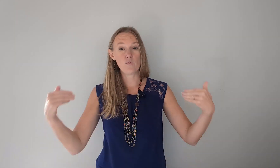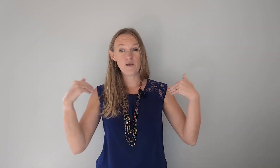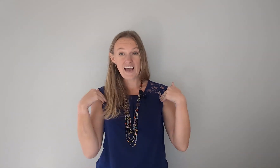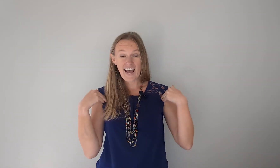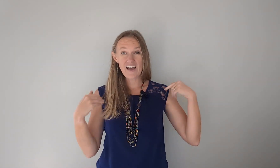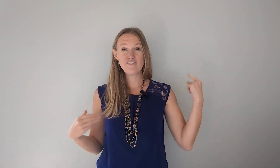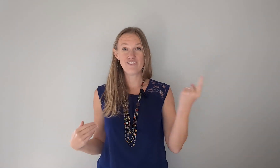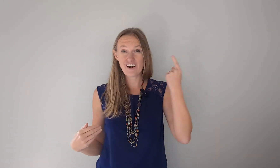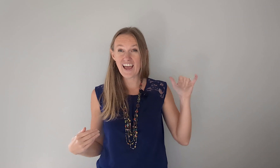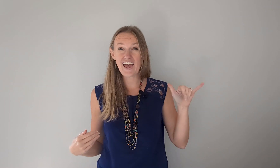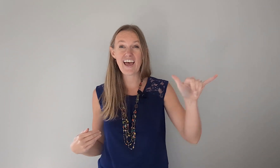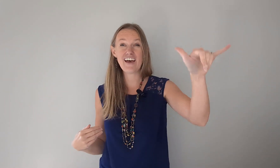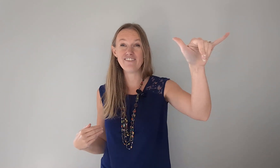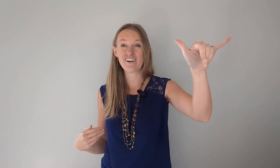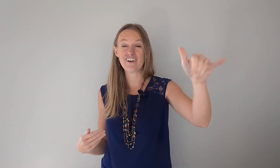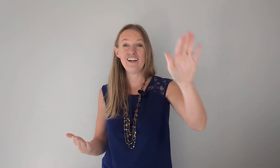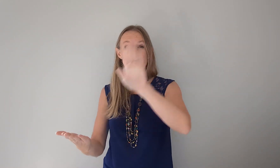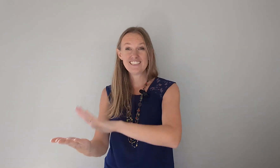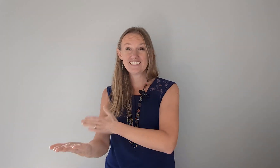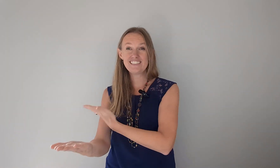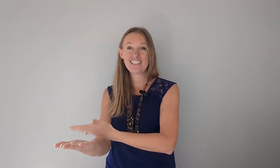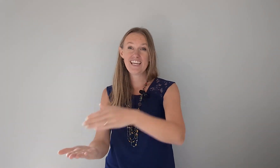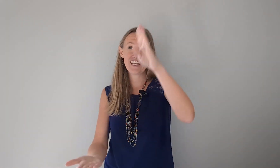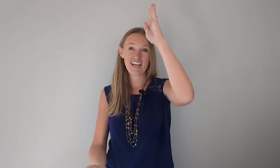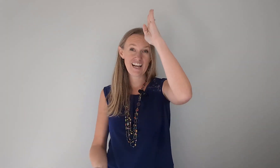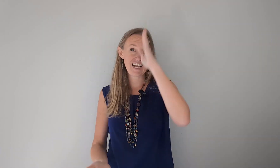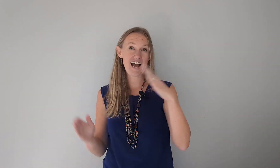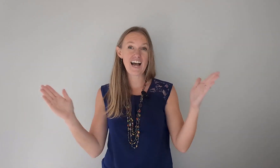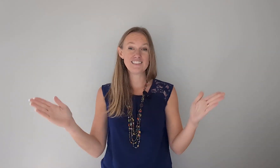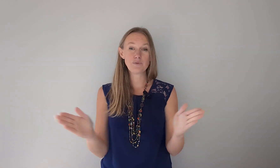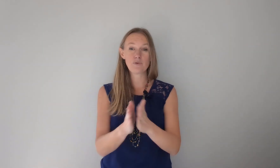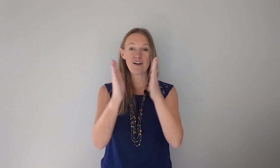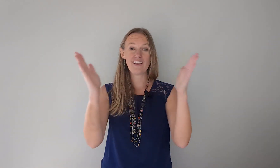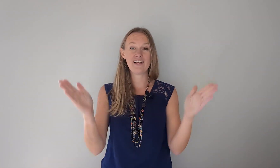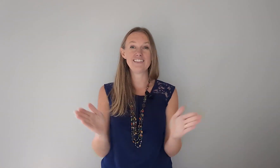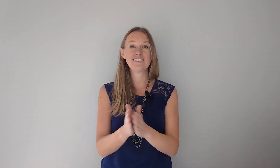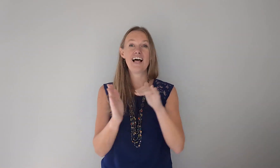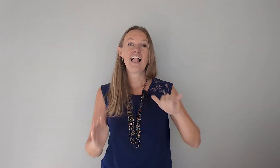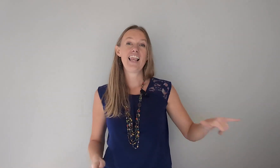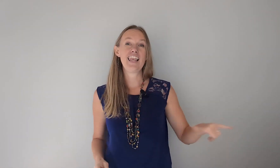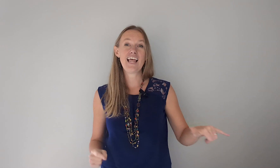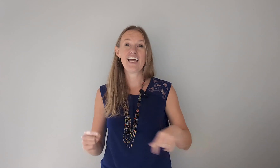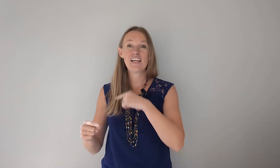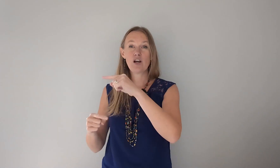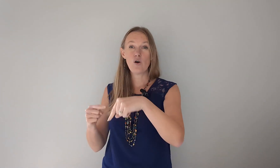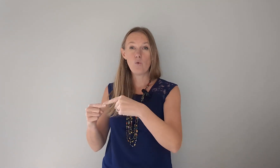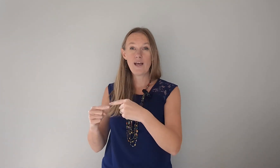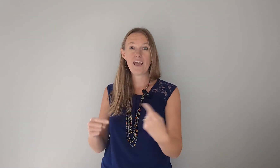we have forever to sing God's praise like